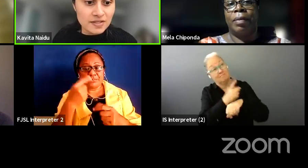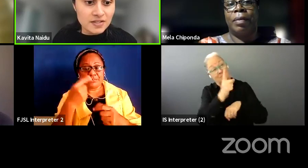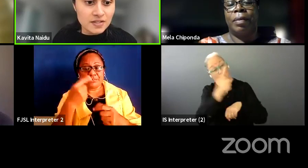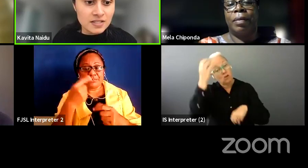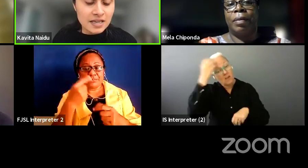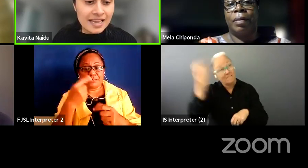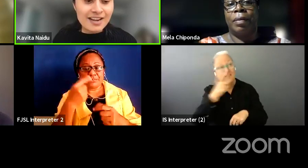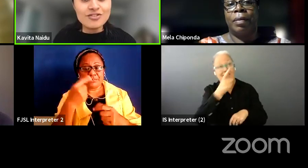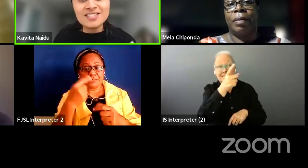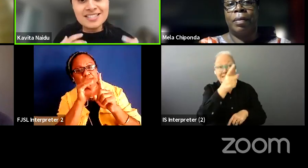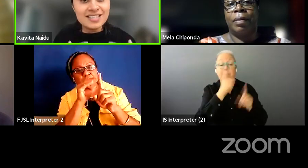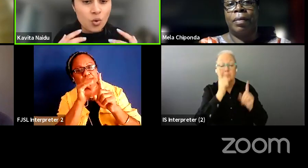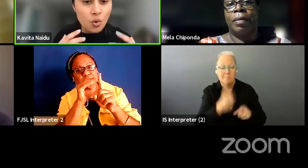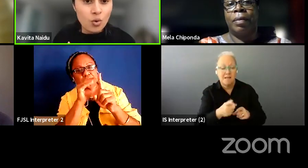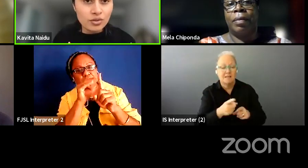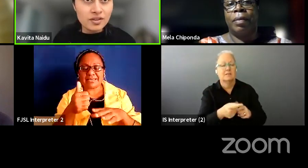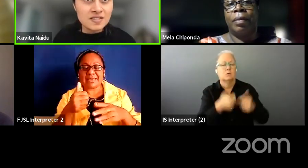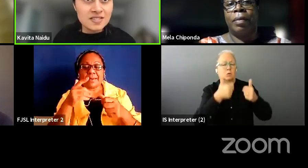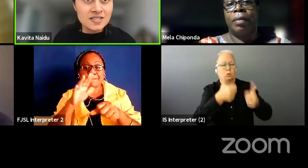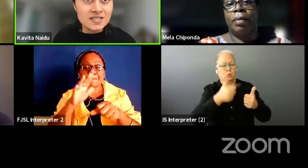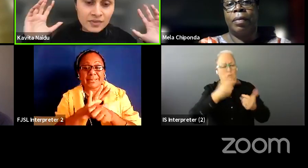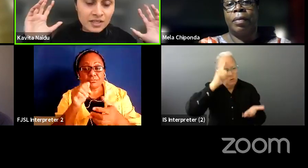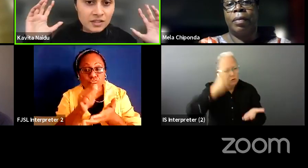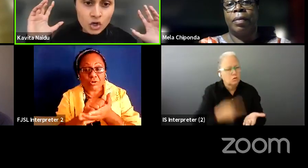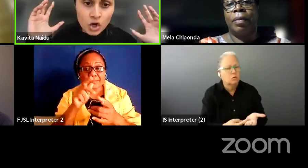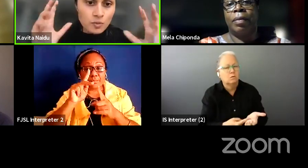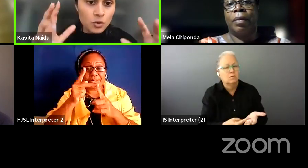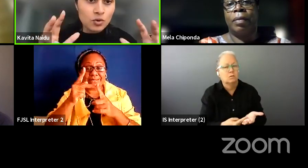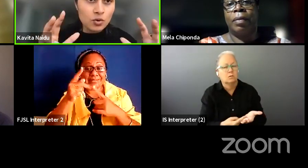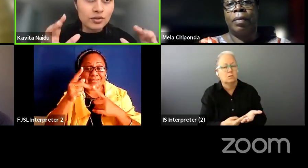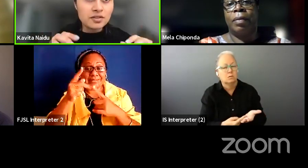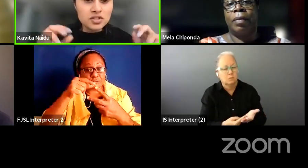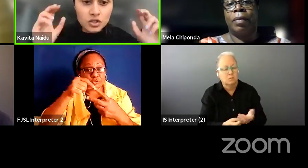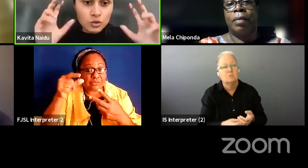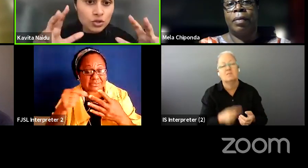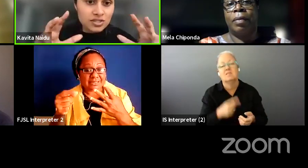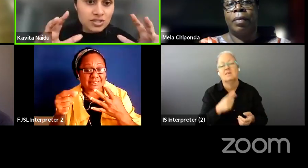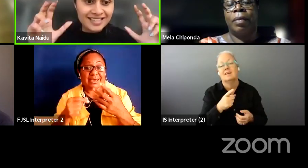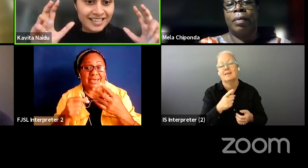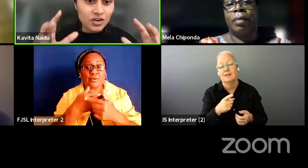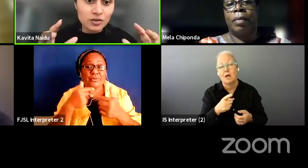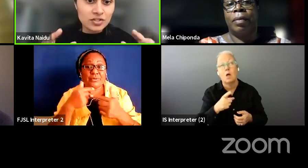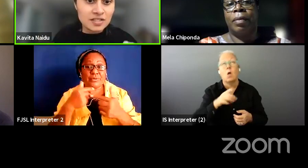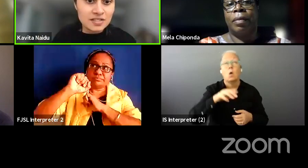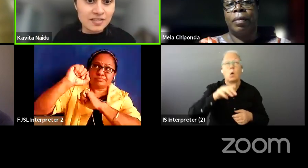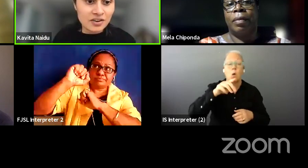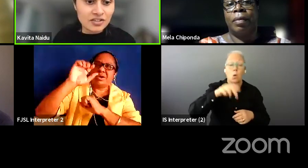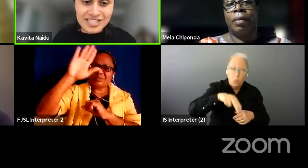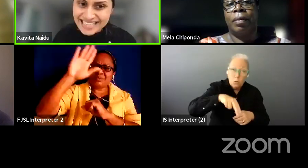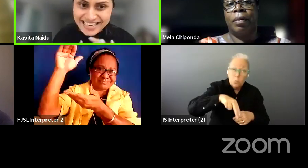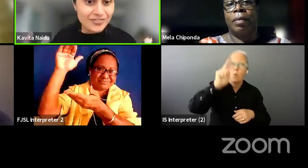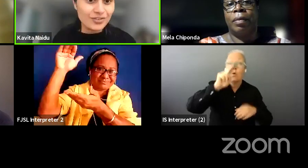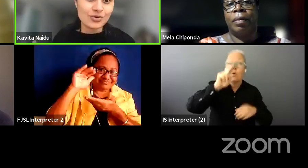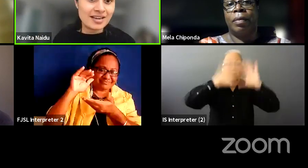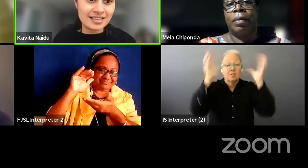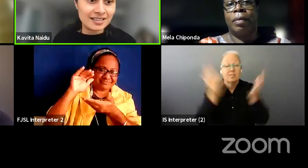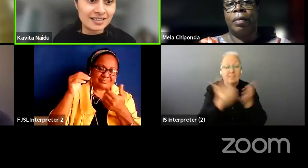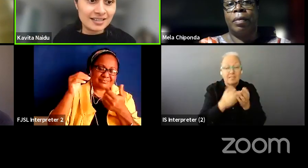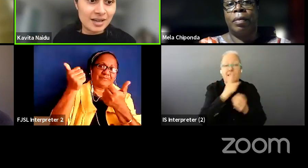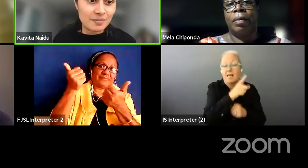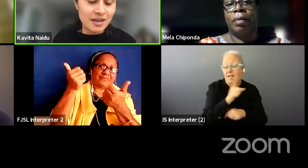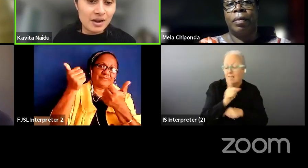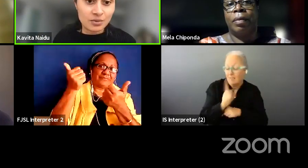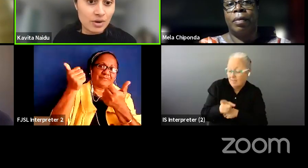political choices and resisting all these global North solutions and technologies that are just